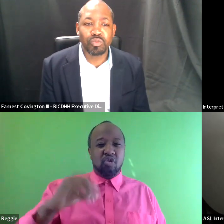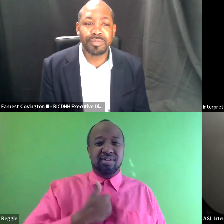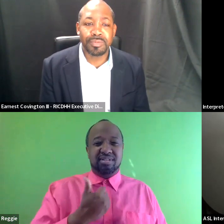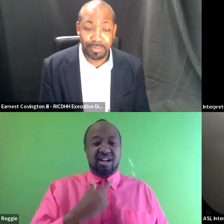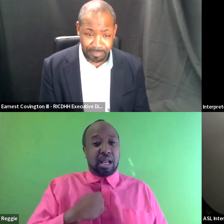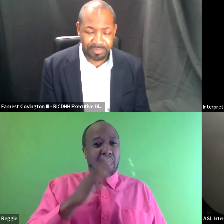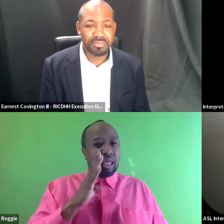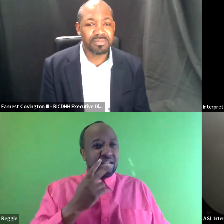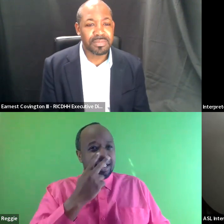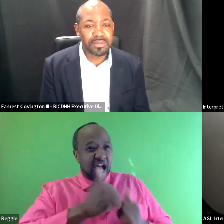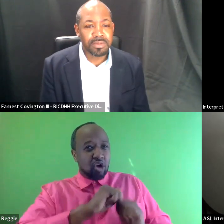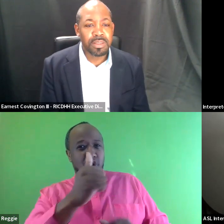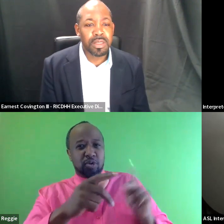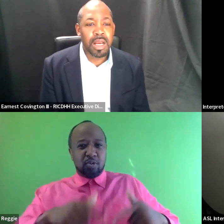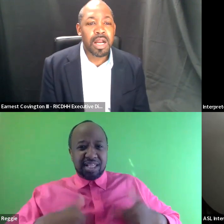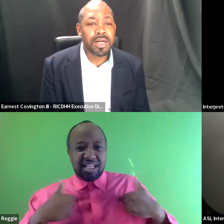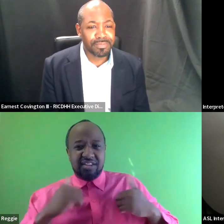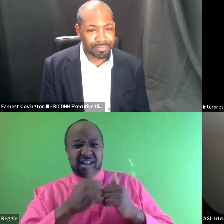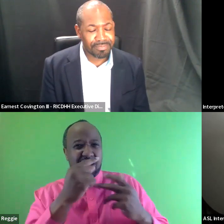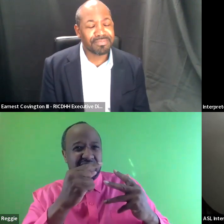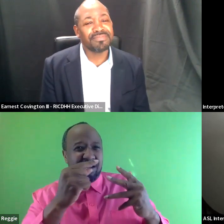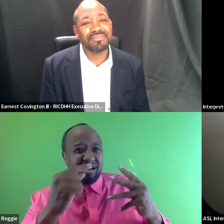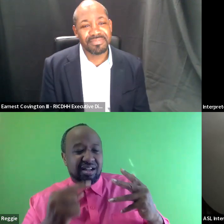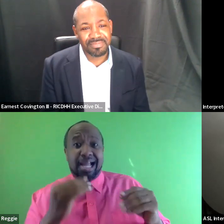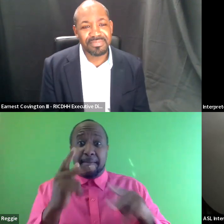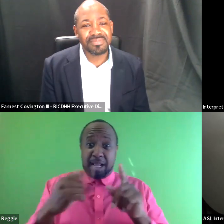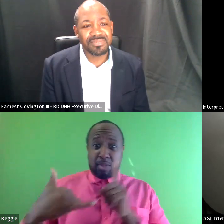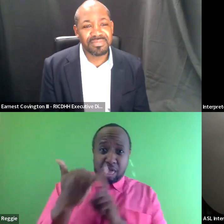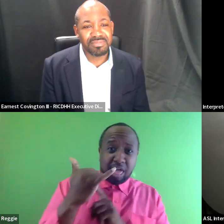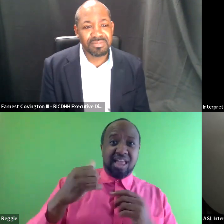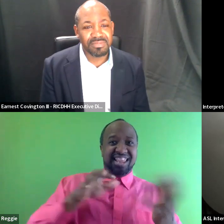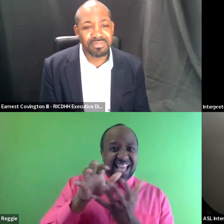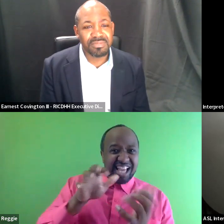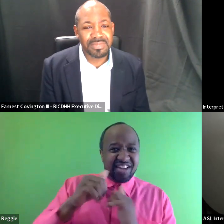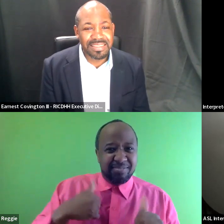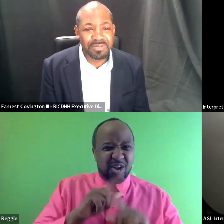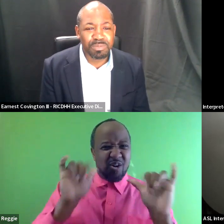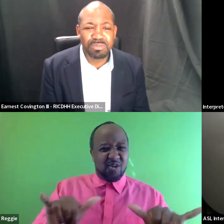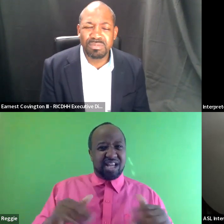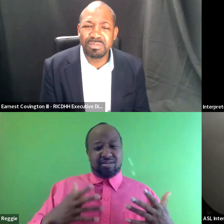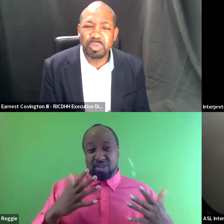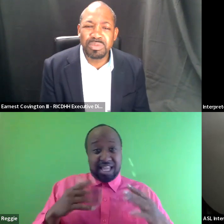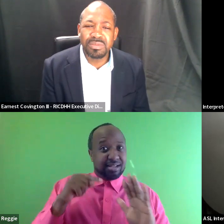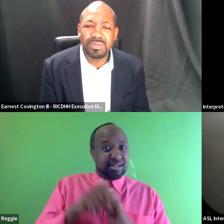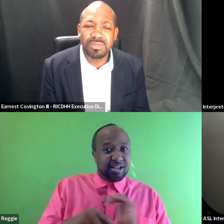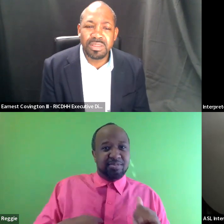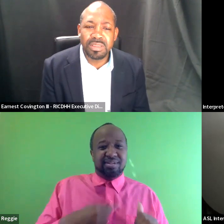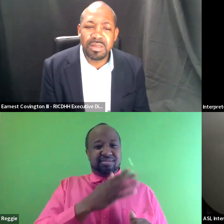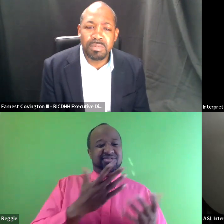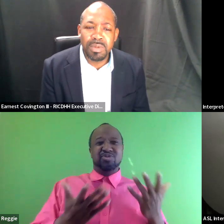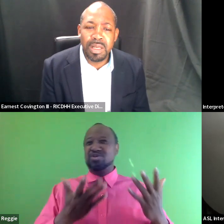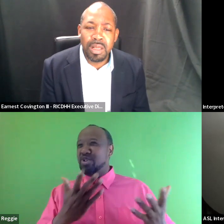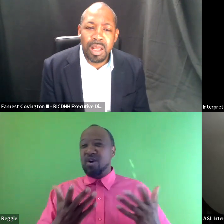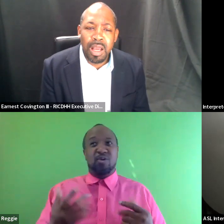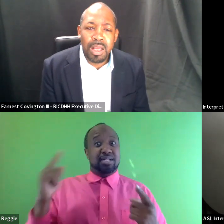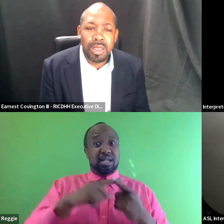that certification. I thought so low of myself. You know, I'd see how other people lived, and I'd see, you know, all I could